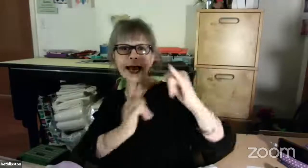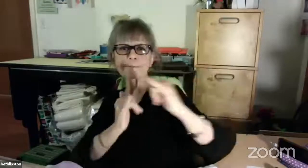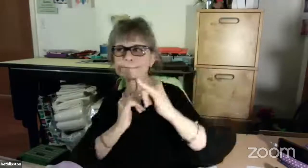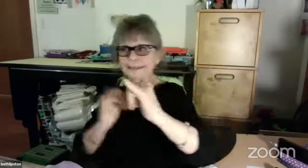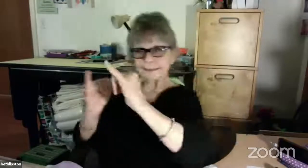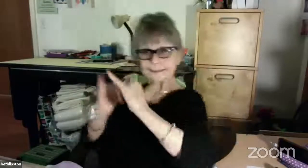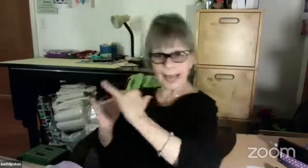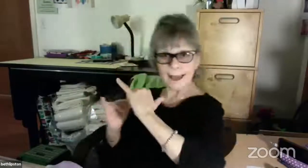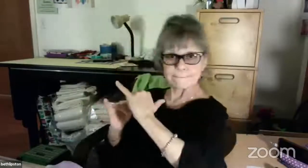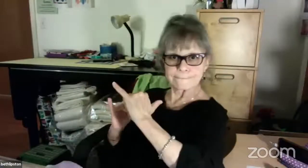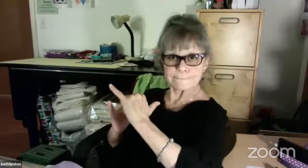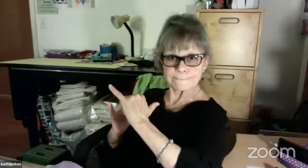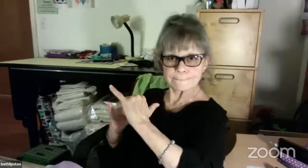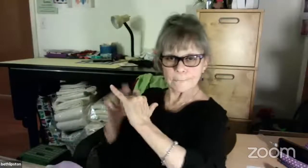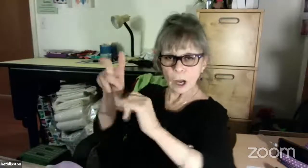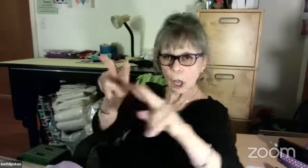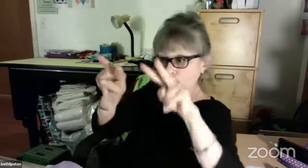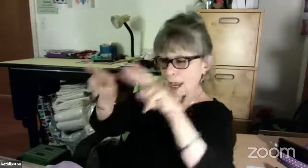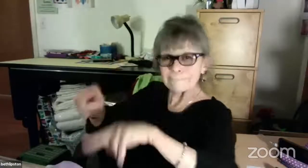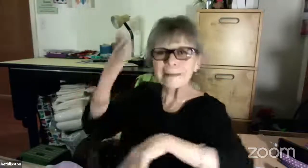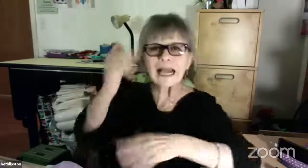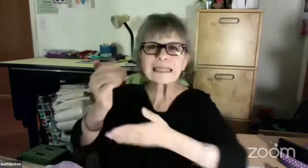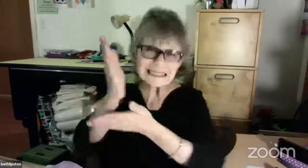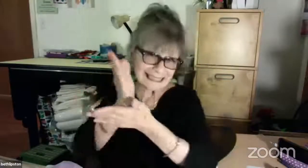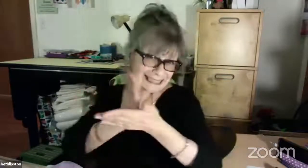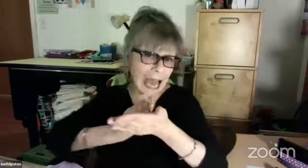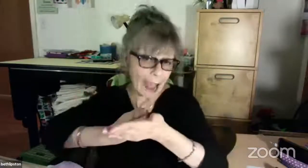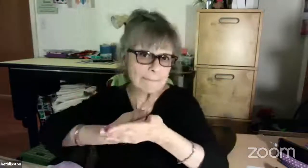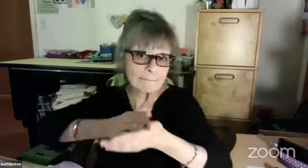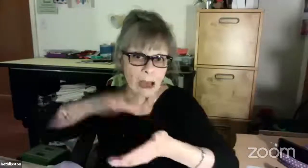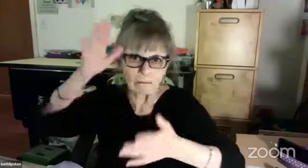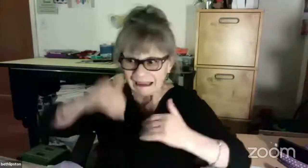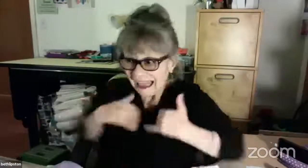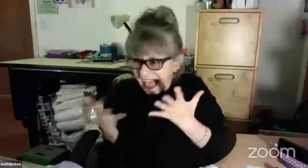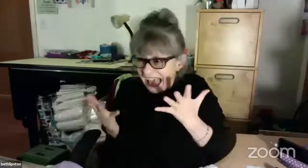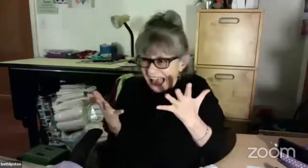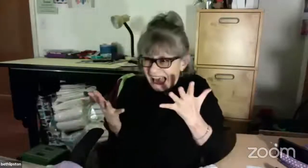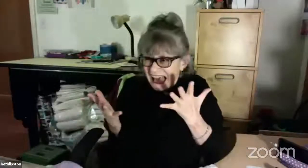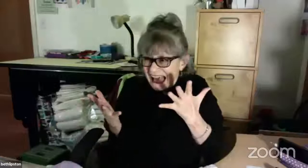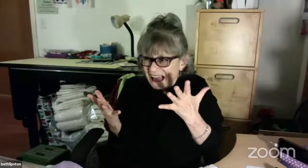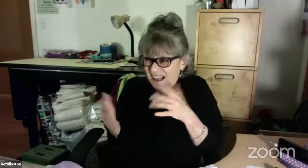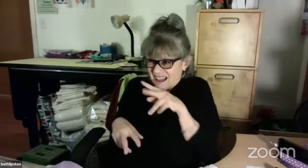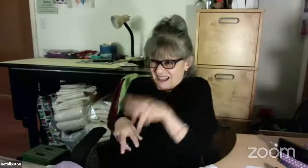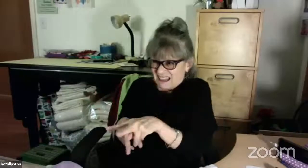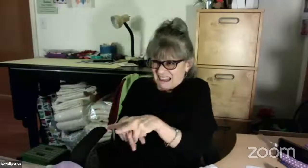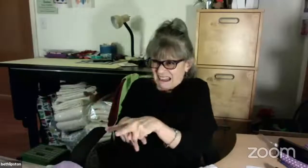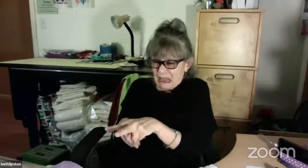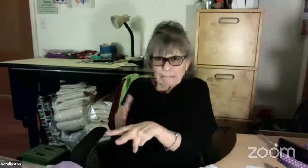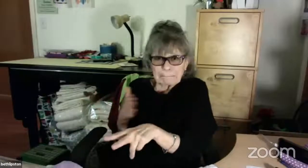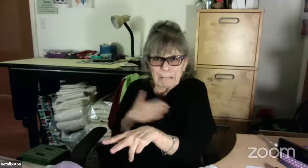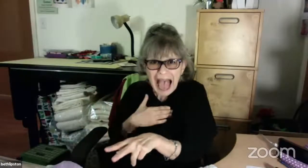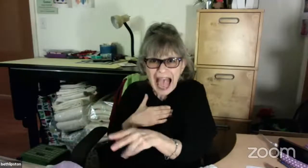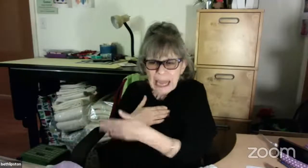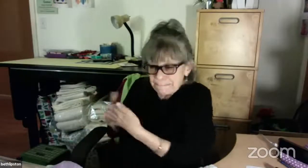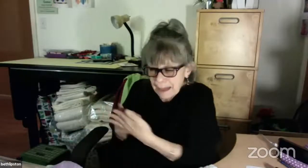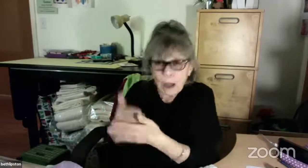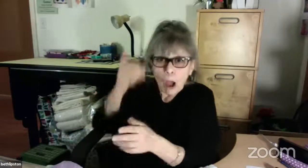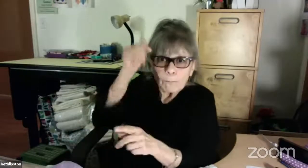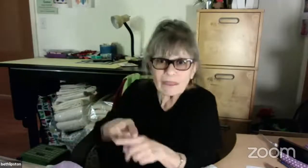and my family, and see how we had different communication. And some of them would freak out. They would be like,